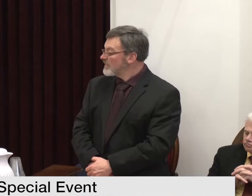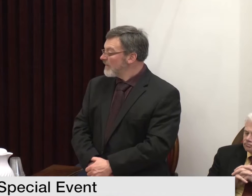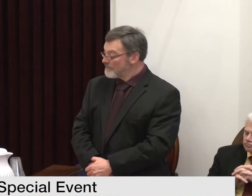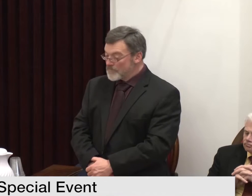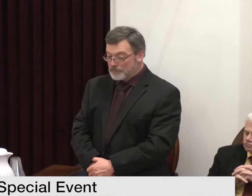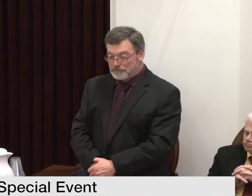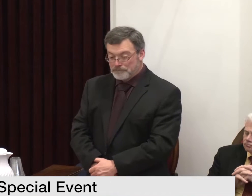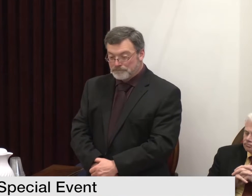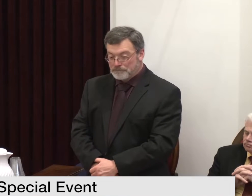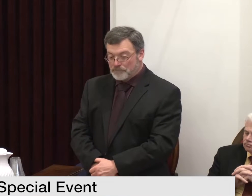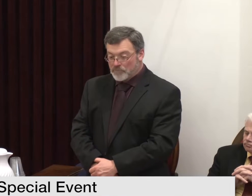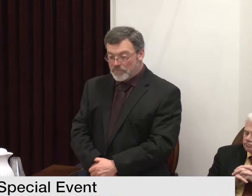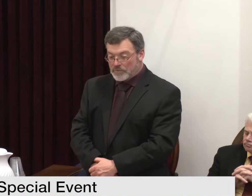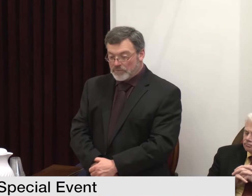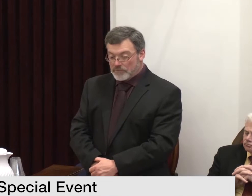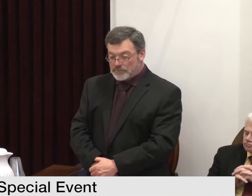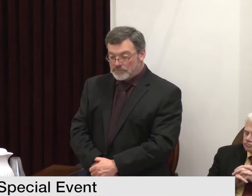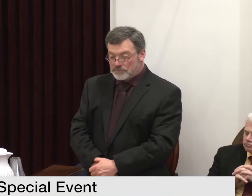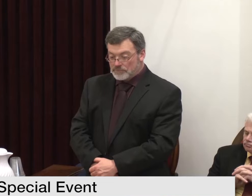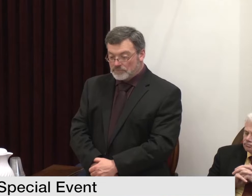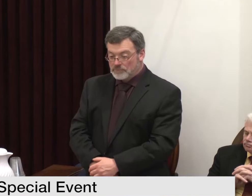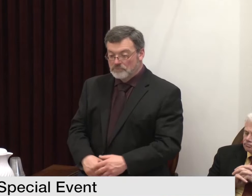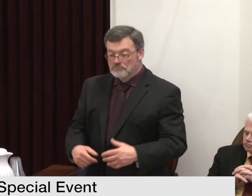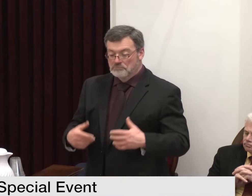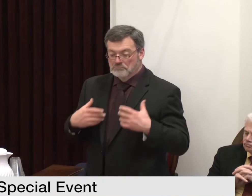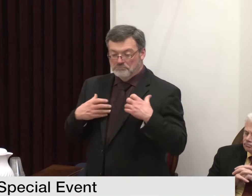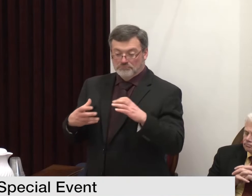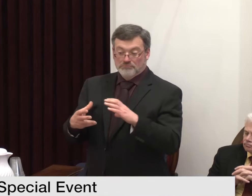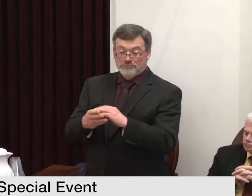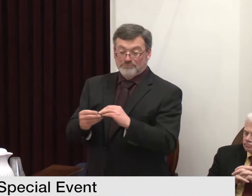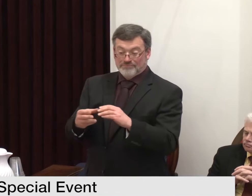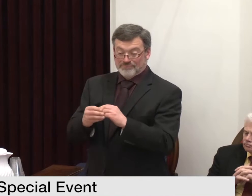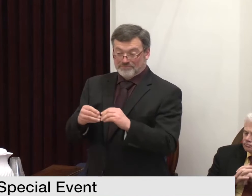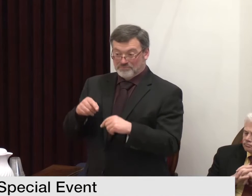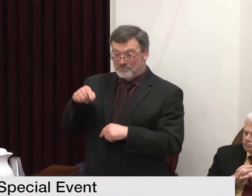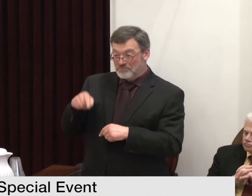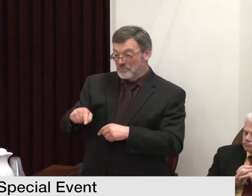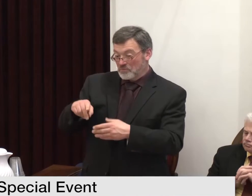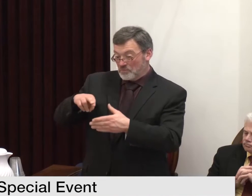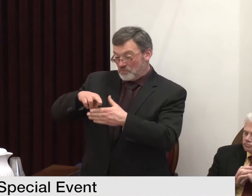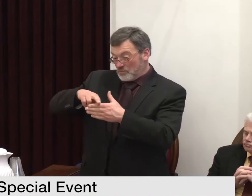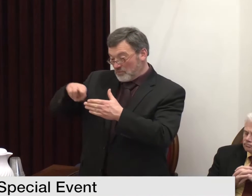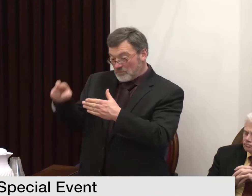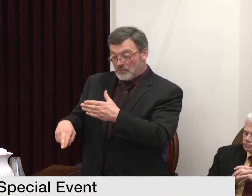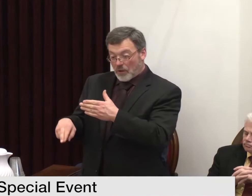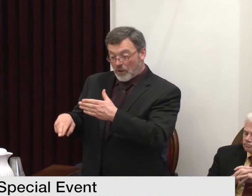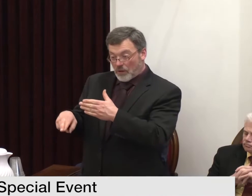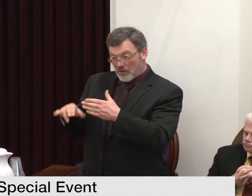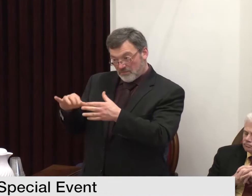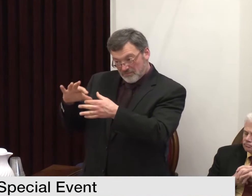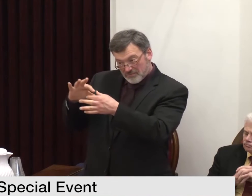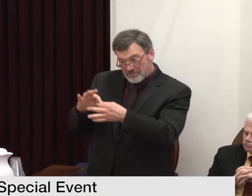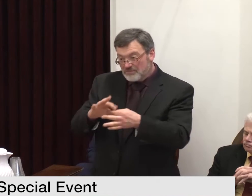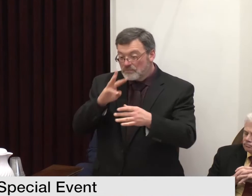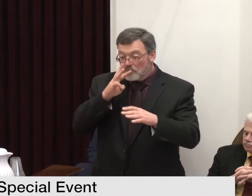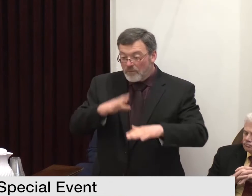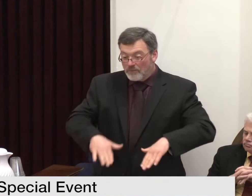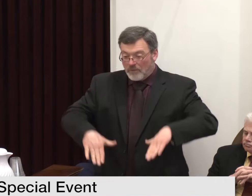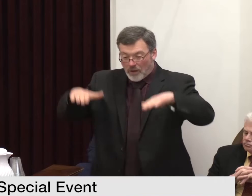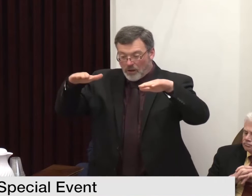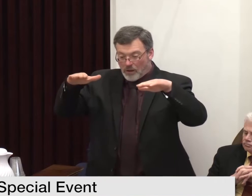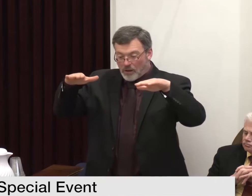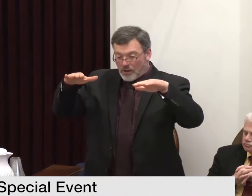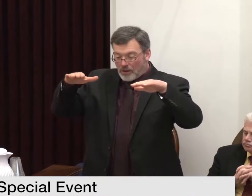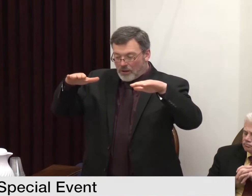And we'll see the same kind of results as we help communities mitigate the impacts of future floods and build resiliency